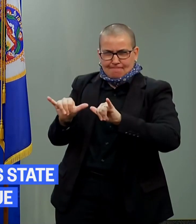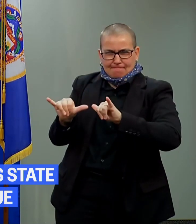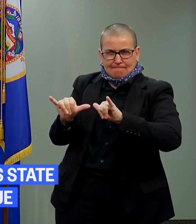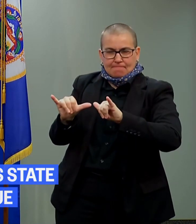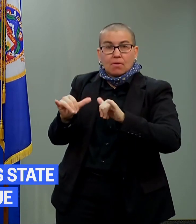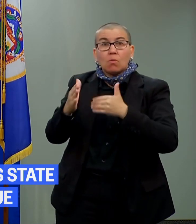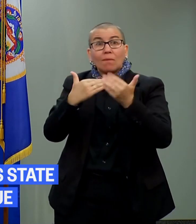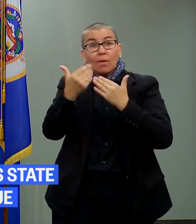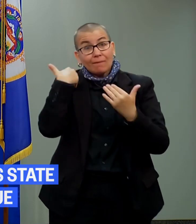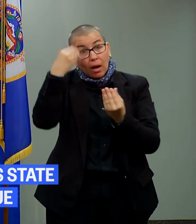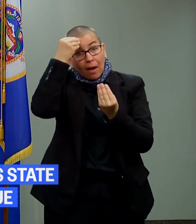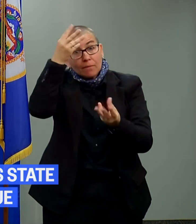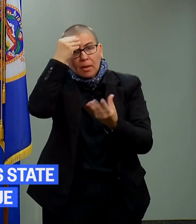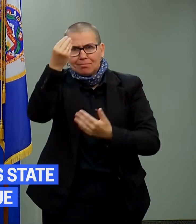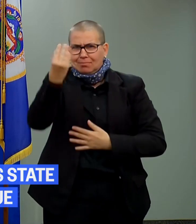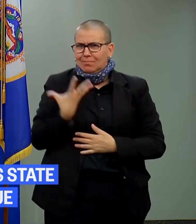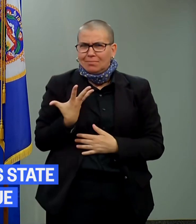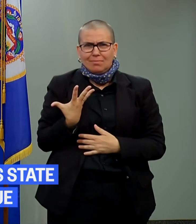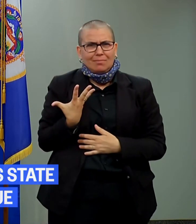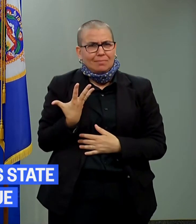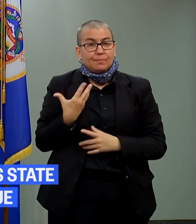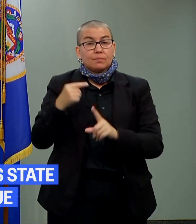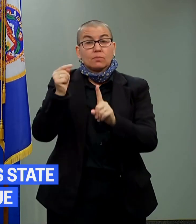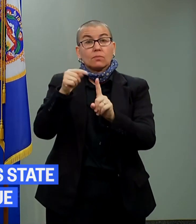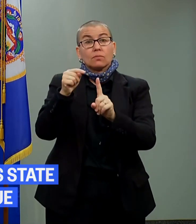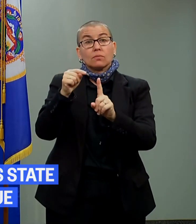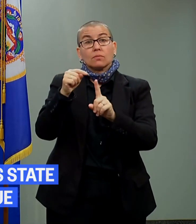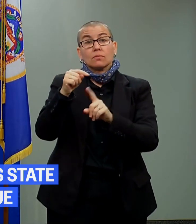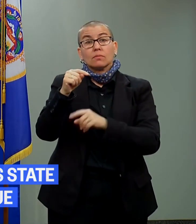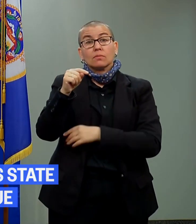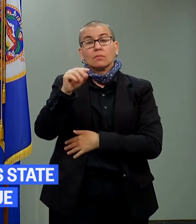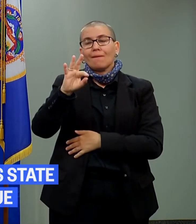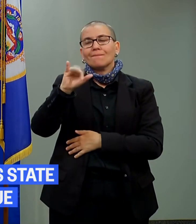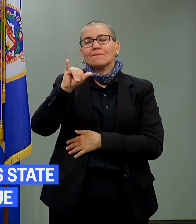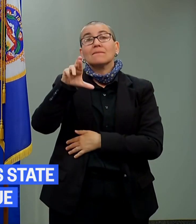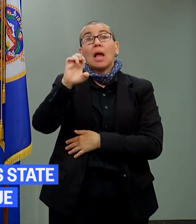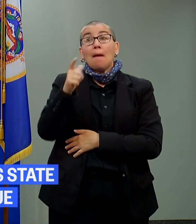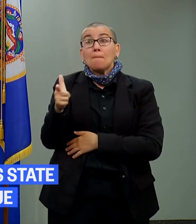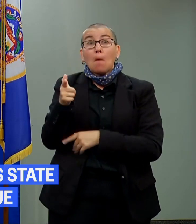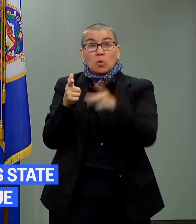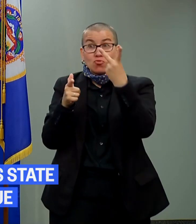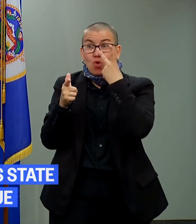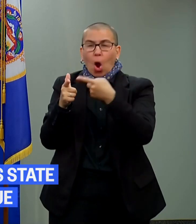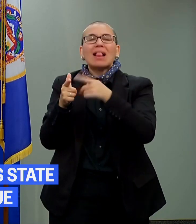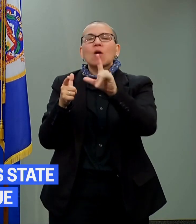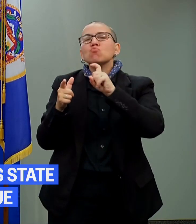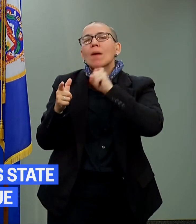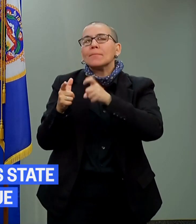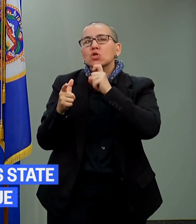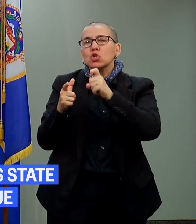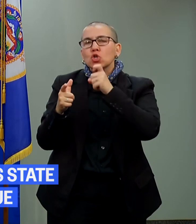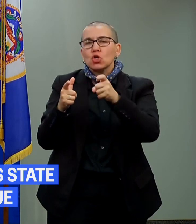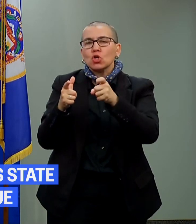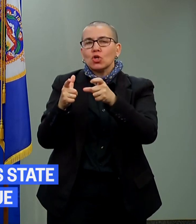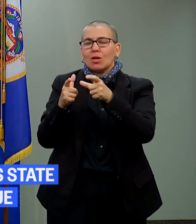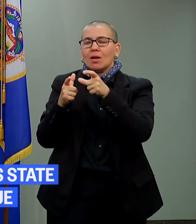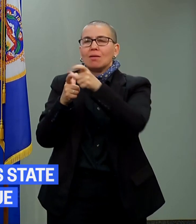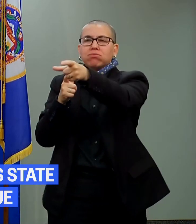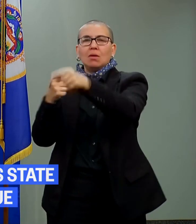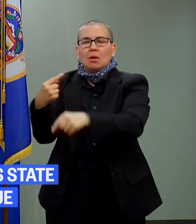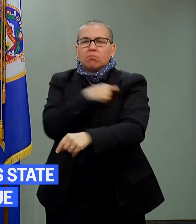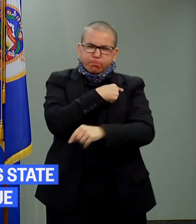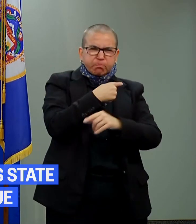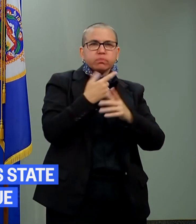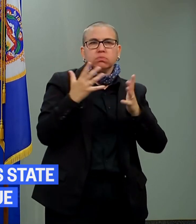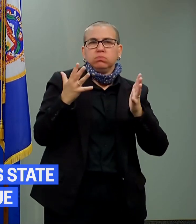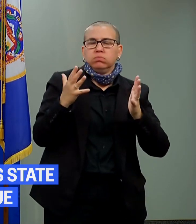suppression. I'm a cop. Fire suppression is not necessarily or normally in my wheelhouse, I will admit. So we went